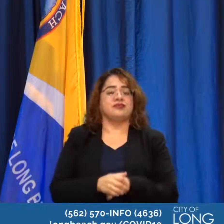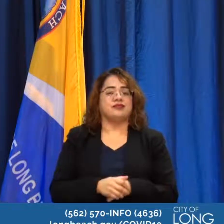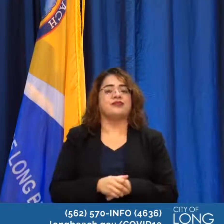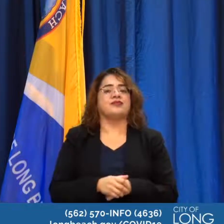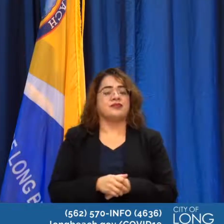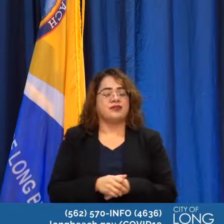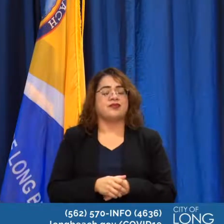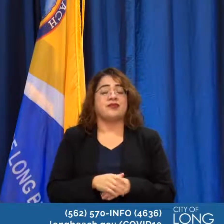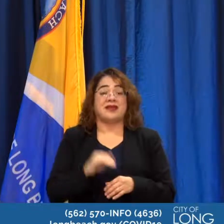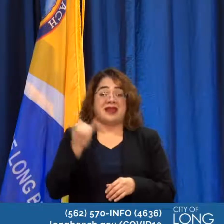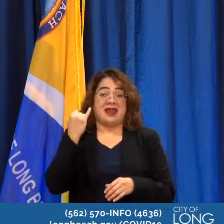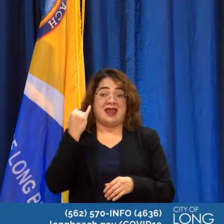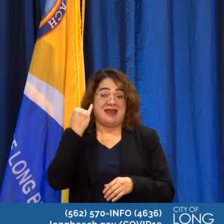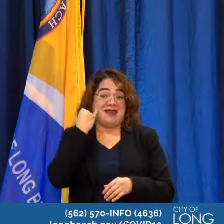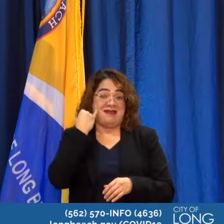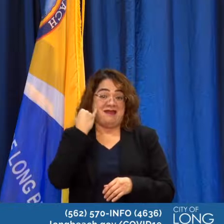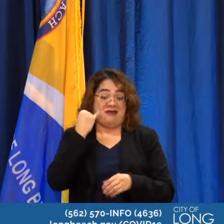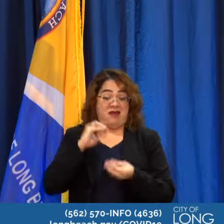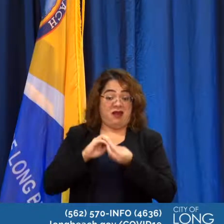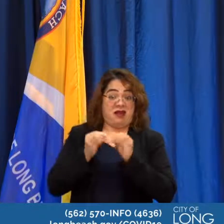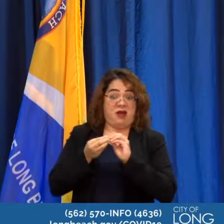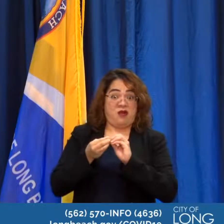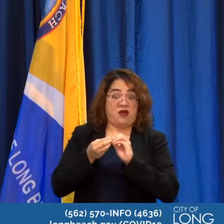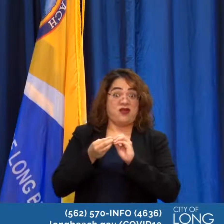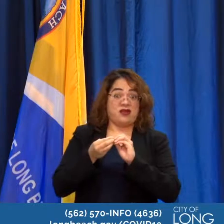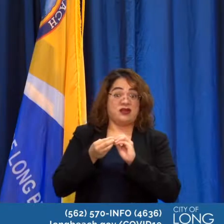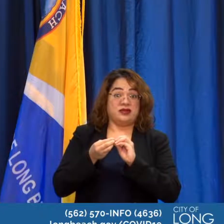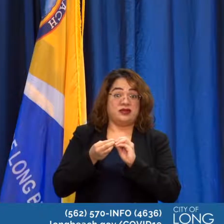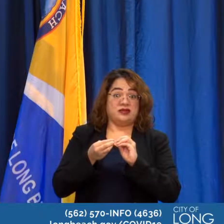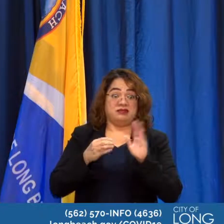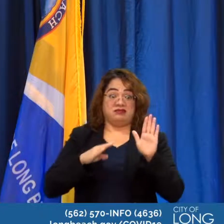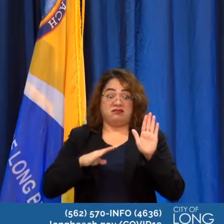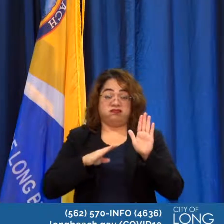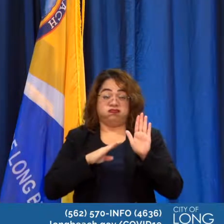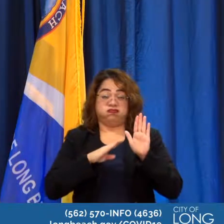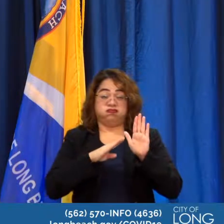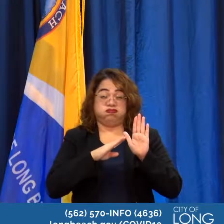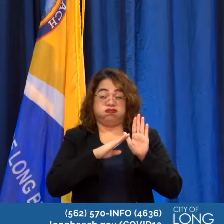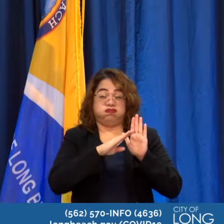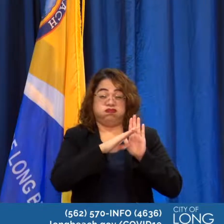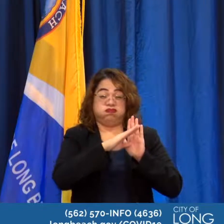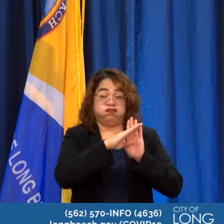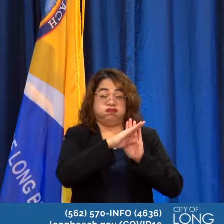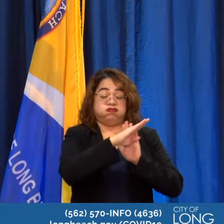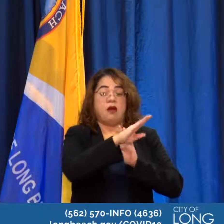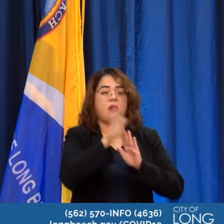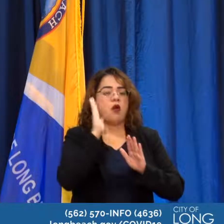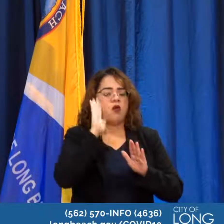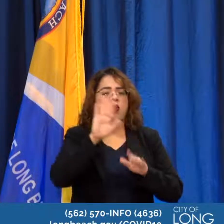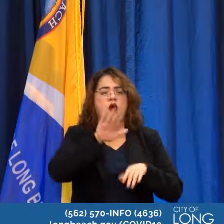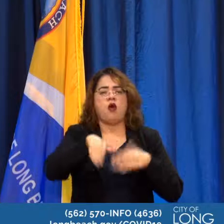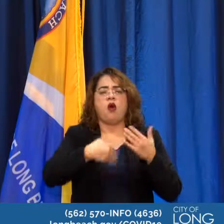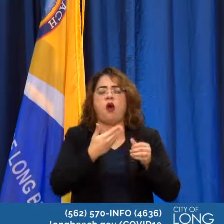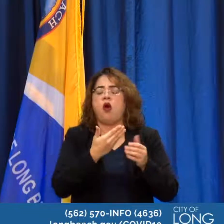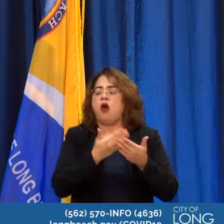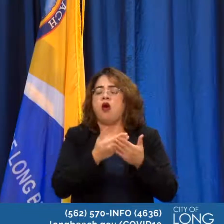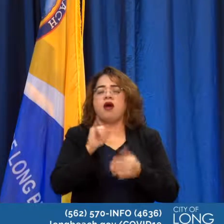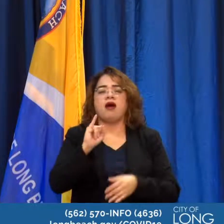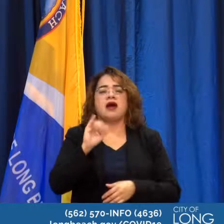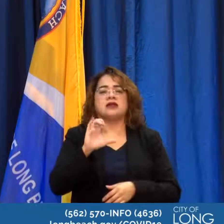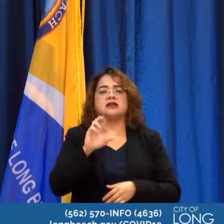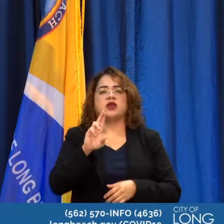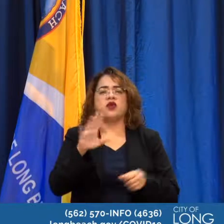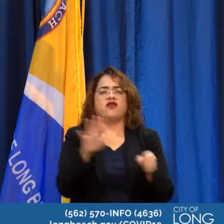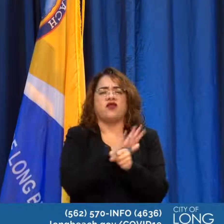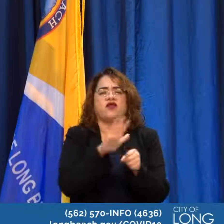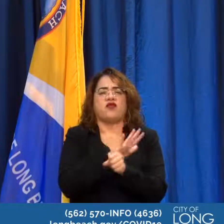our current trajectory stays the same, to be over 100% occupancy of our ICU beds in